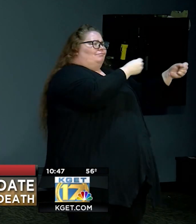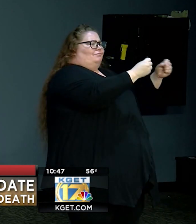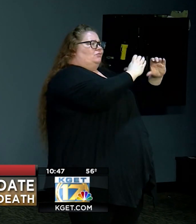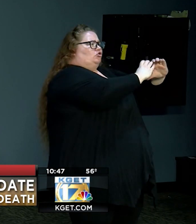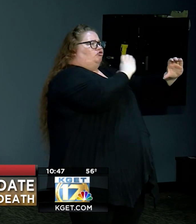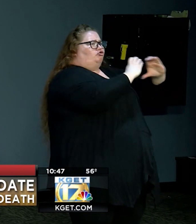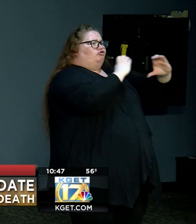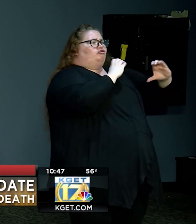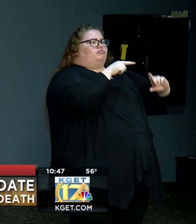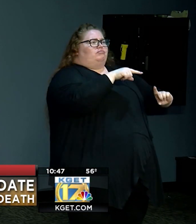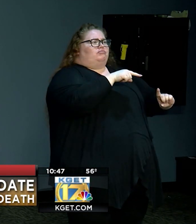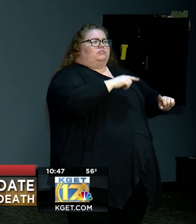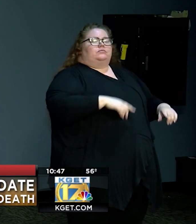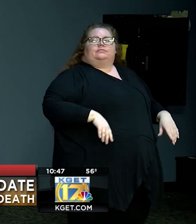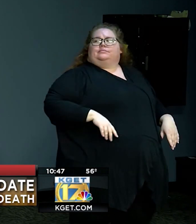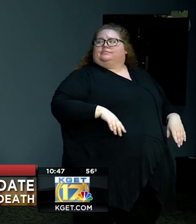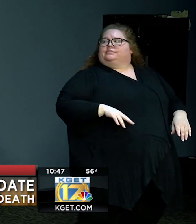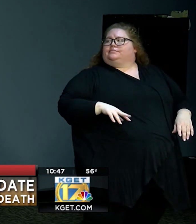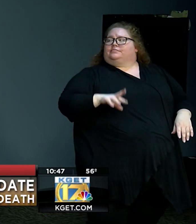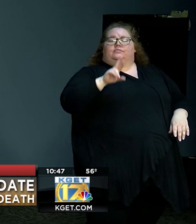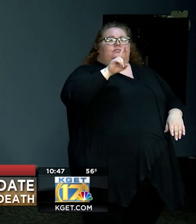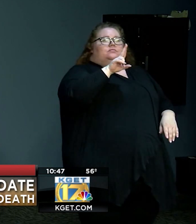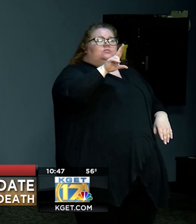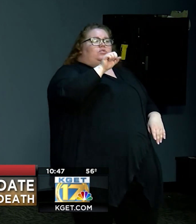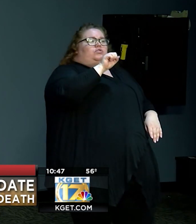perhaps Russell Judd to help us with this question.